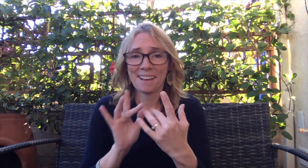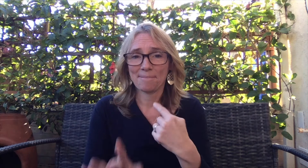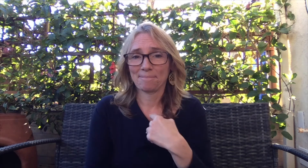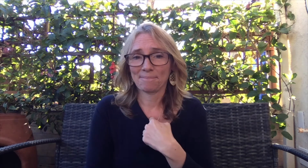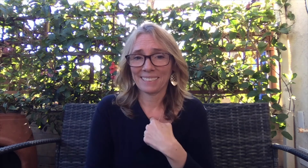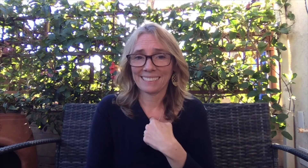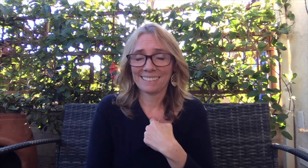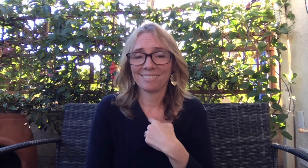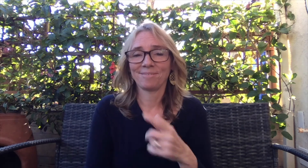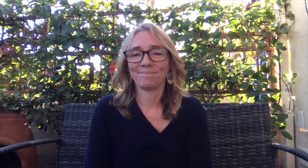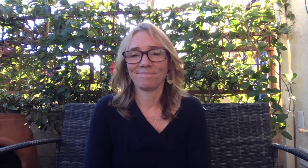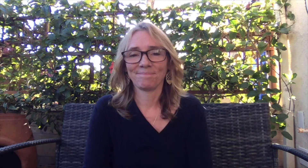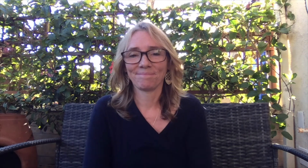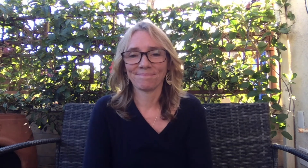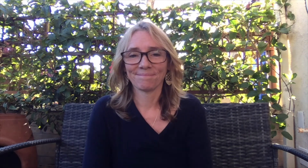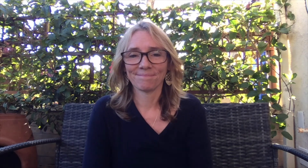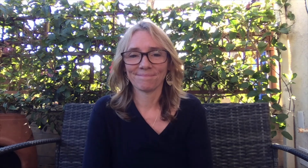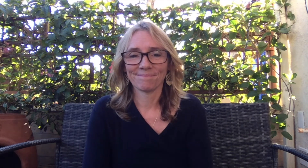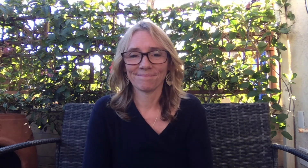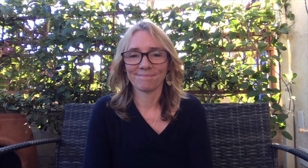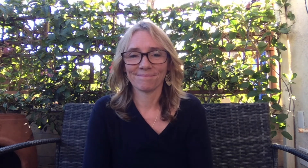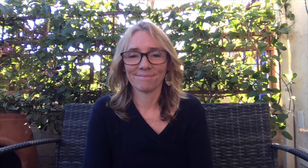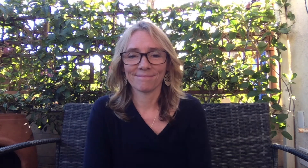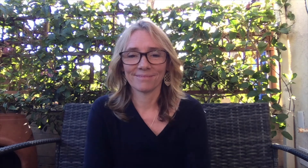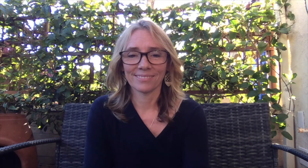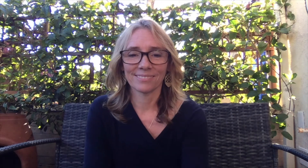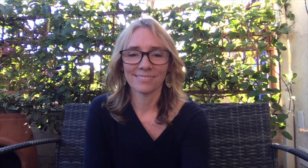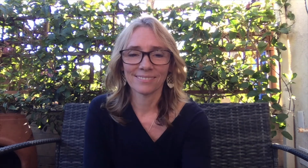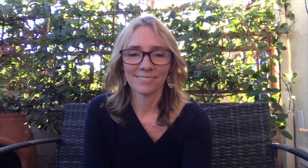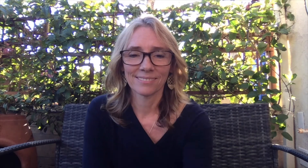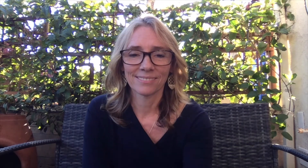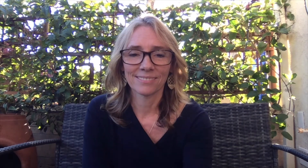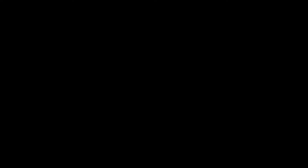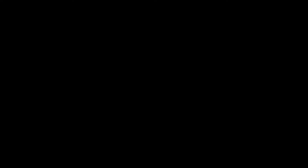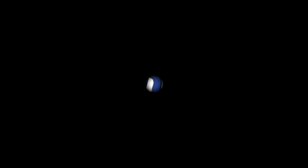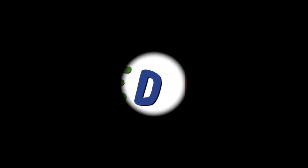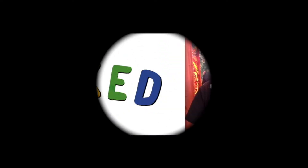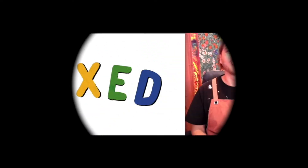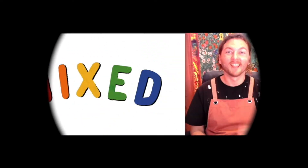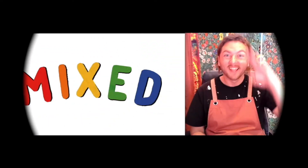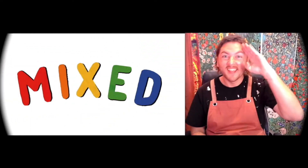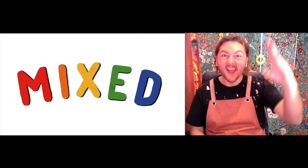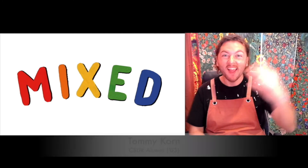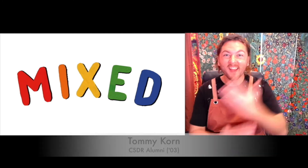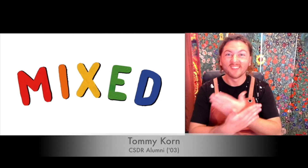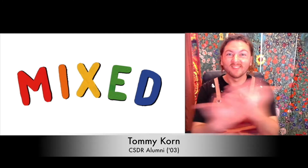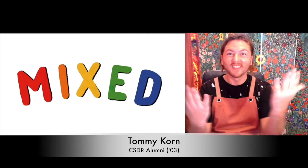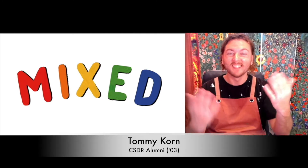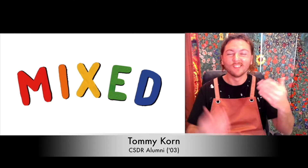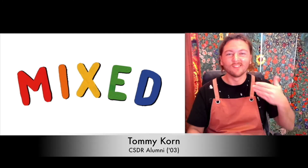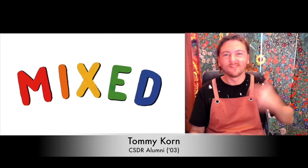If you'd like to know any more, if you're curious about anything, feel free to reach out to me. Hello,